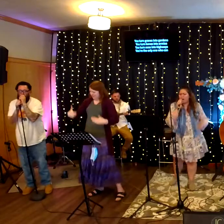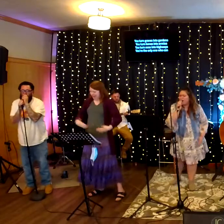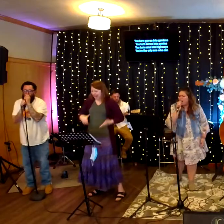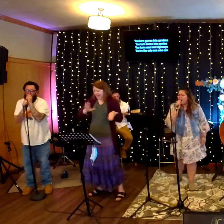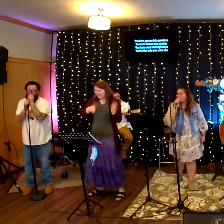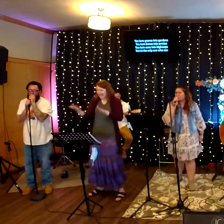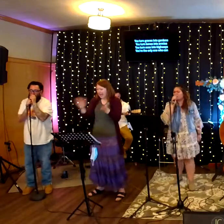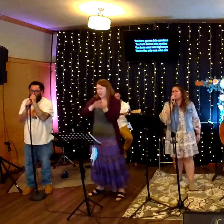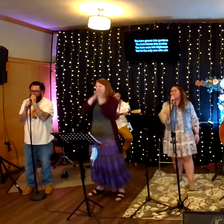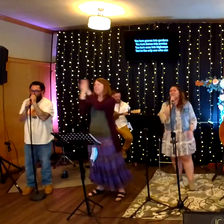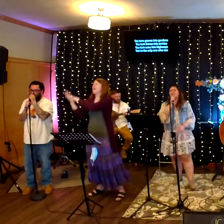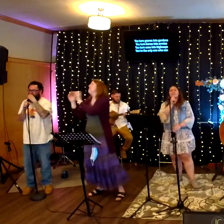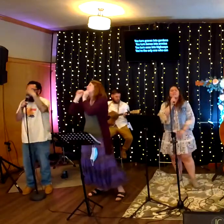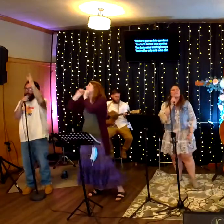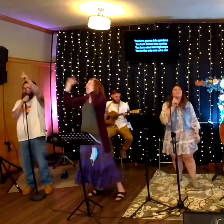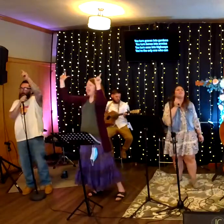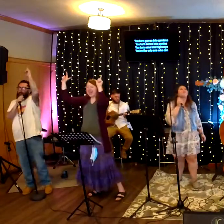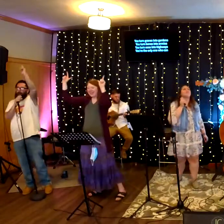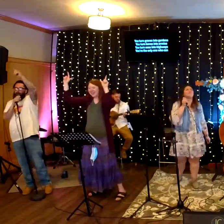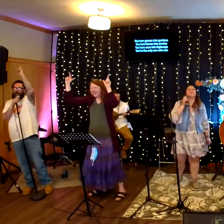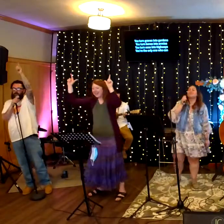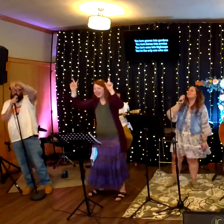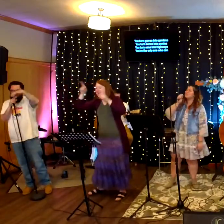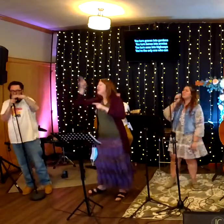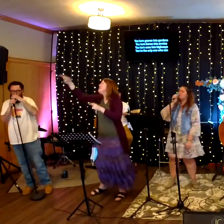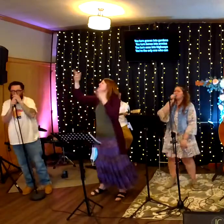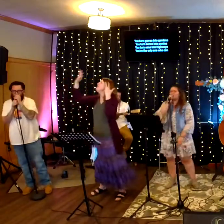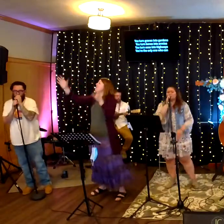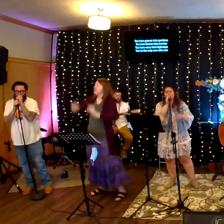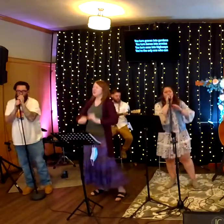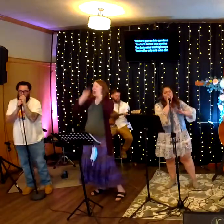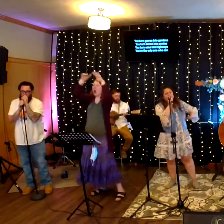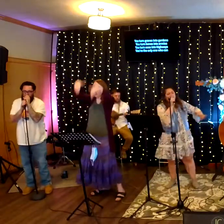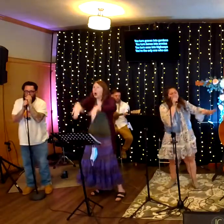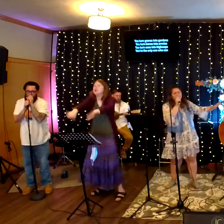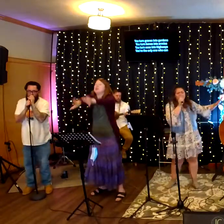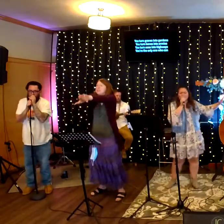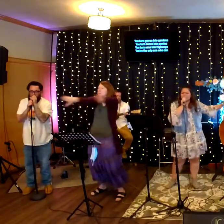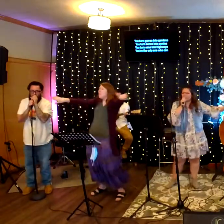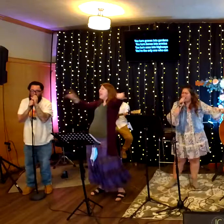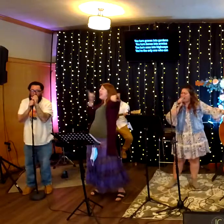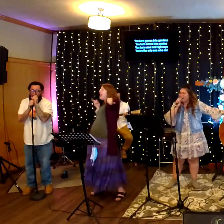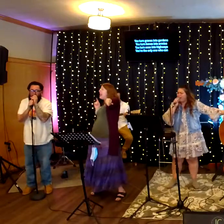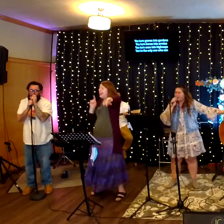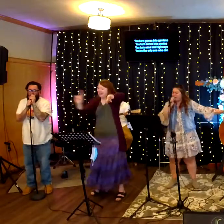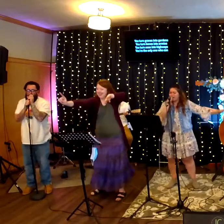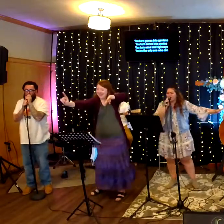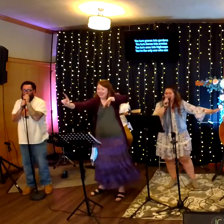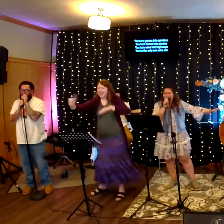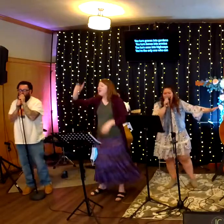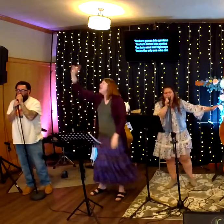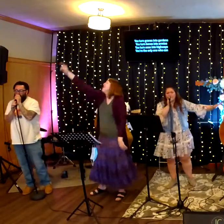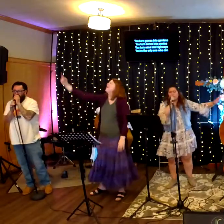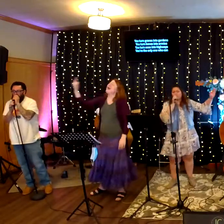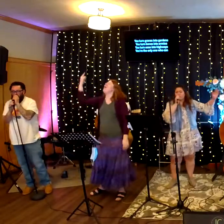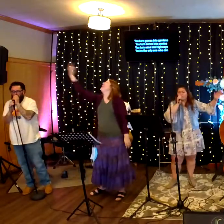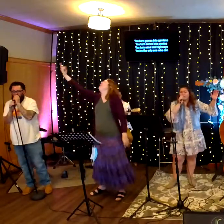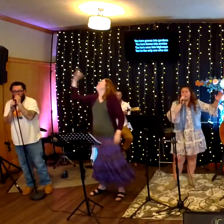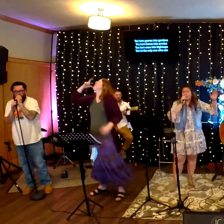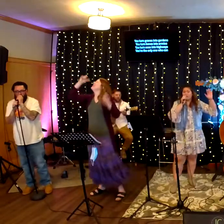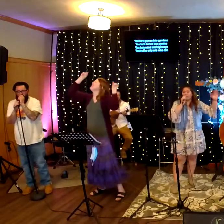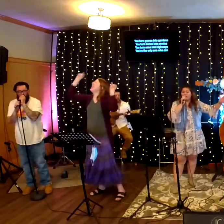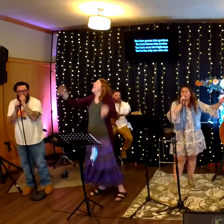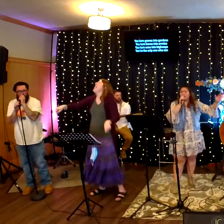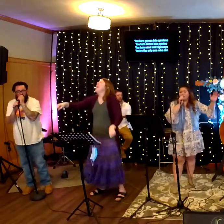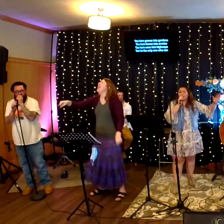into armies. You turn seas into islands. You're